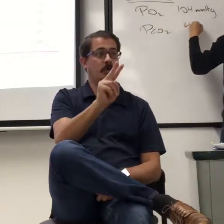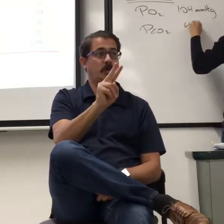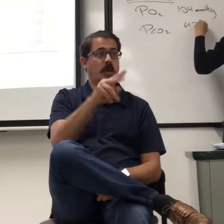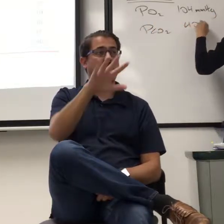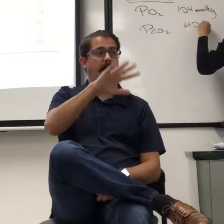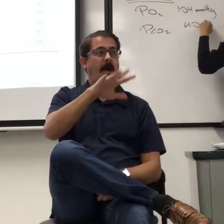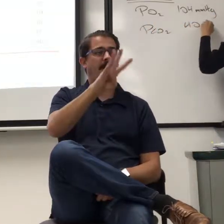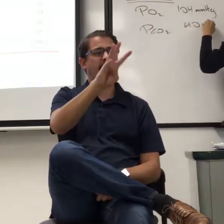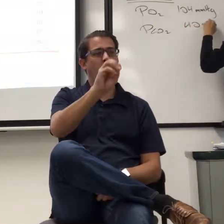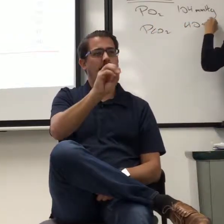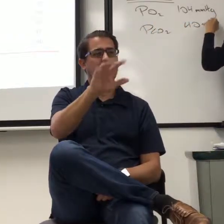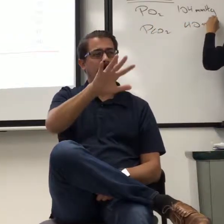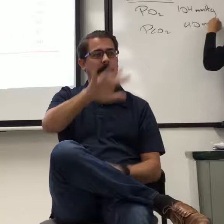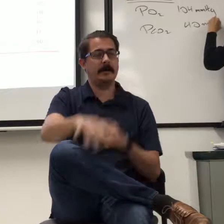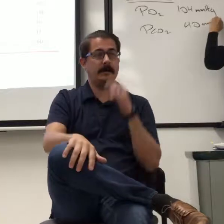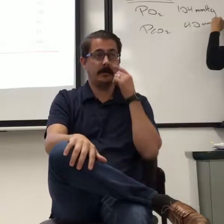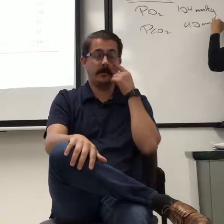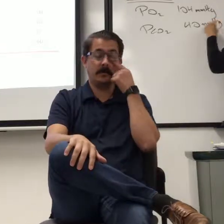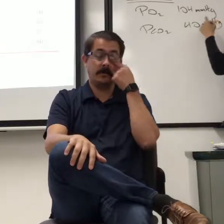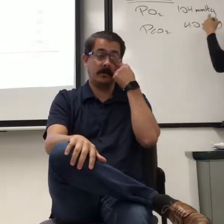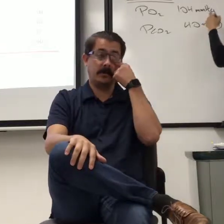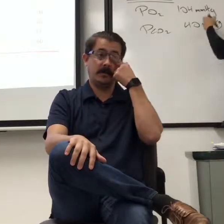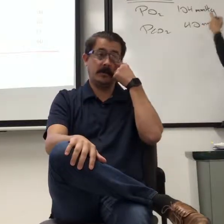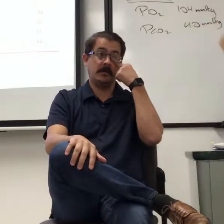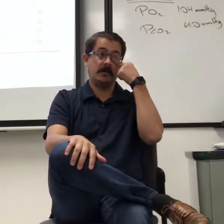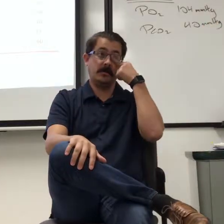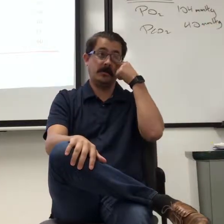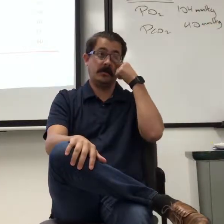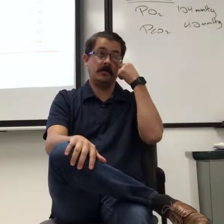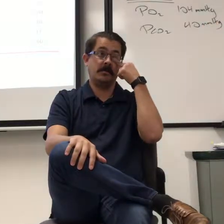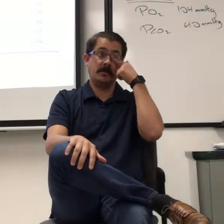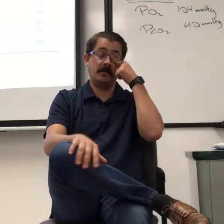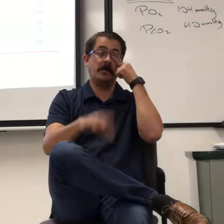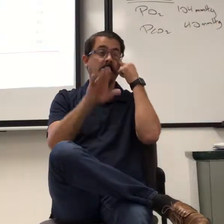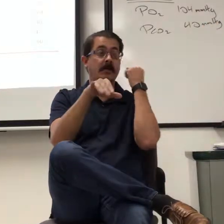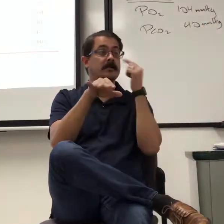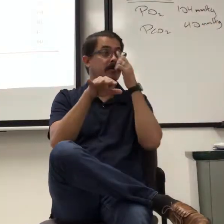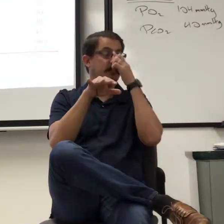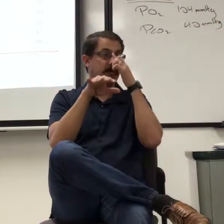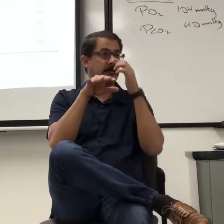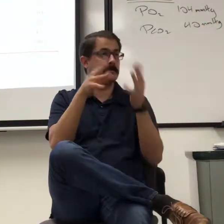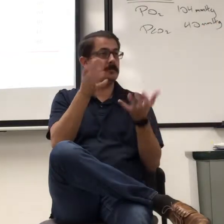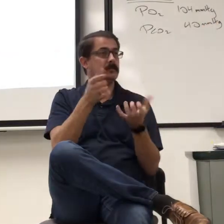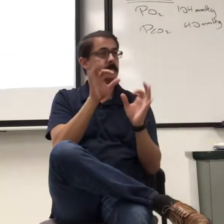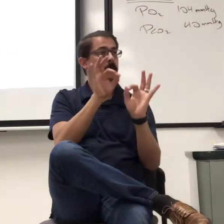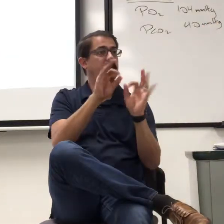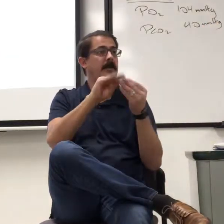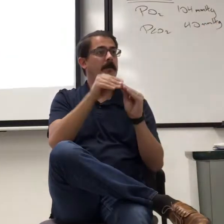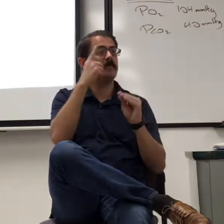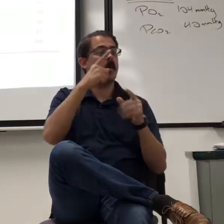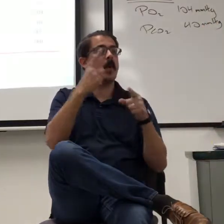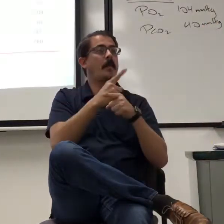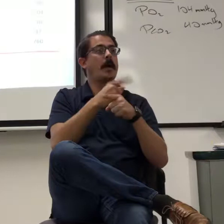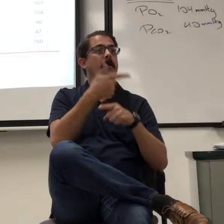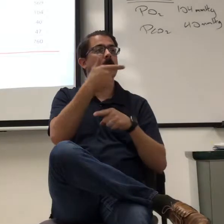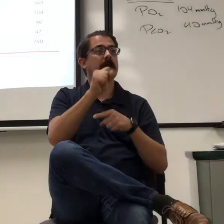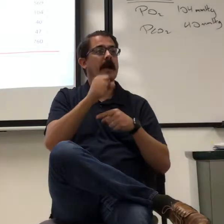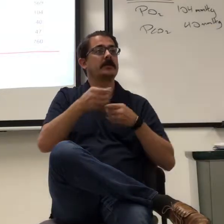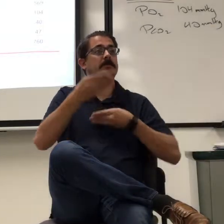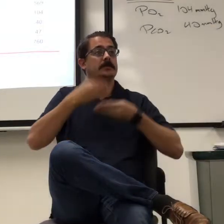about 40. And those are the numbers that are desirable so you can have proper gas exchange at the